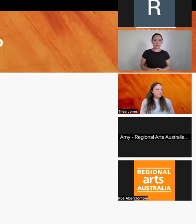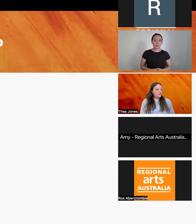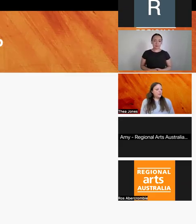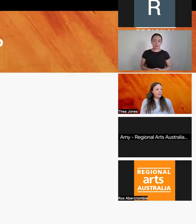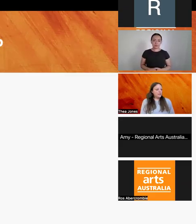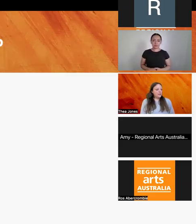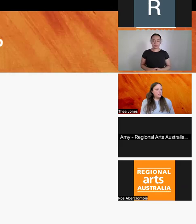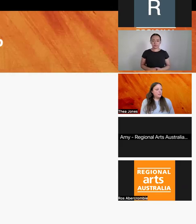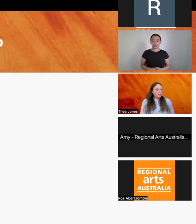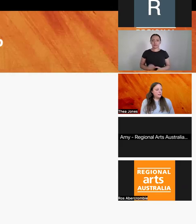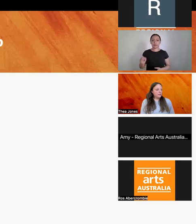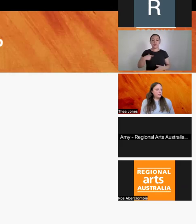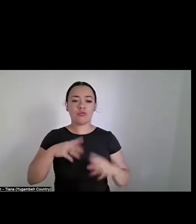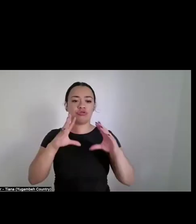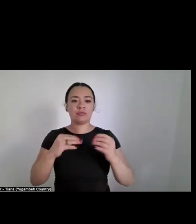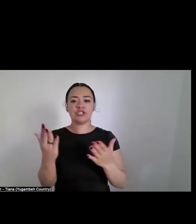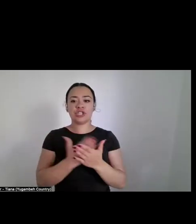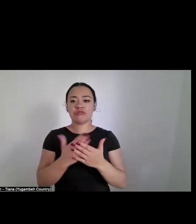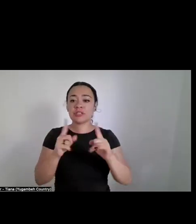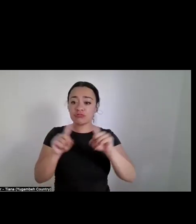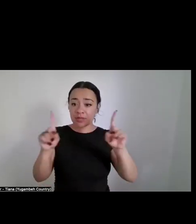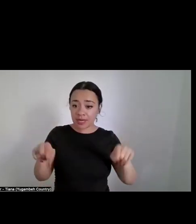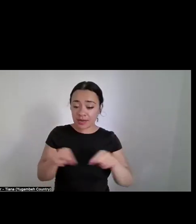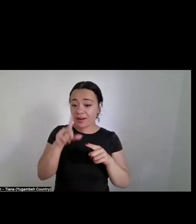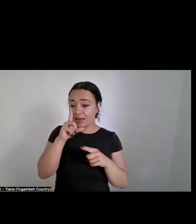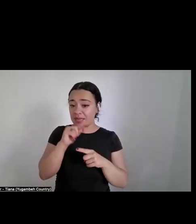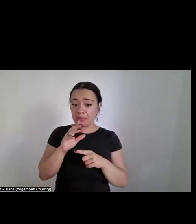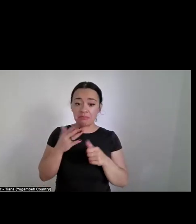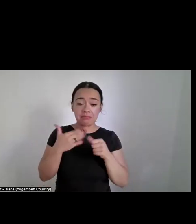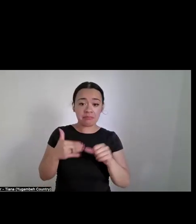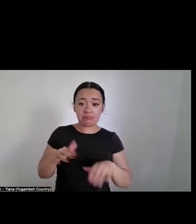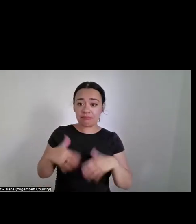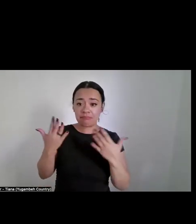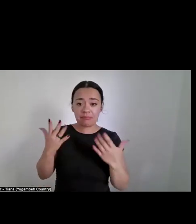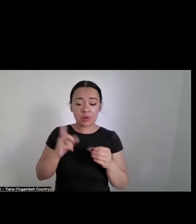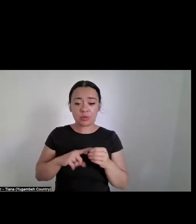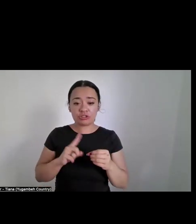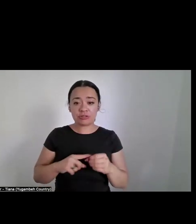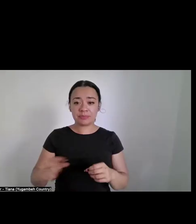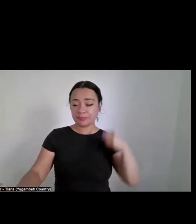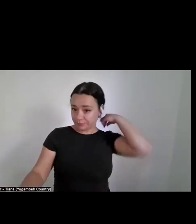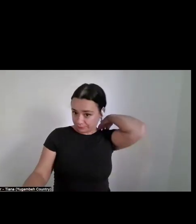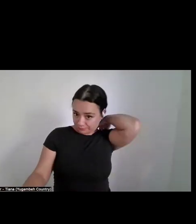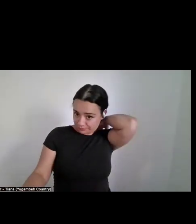Okay, I'll stop sharing my screen now and we can go through some questions.